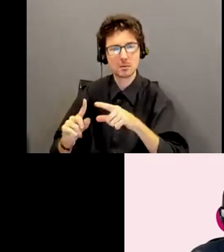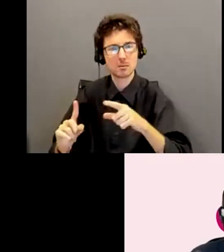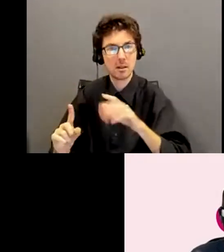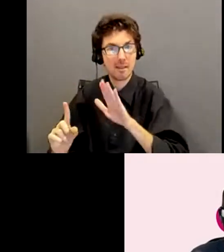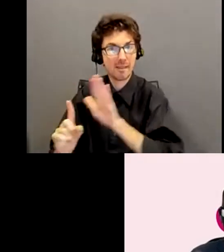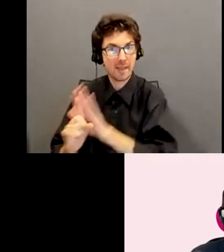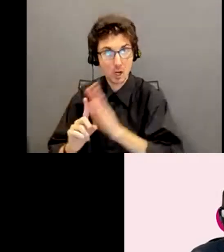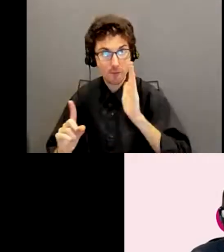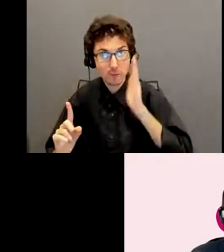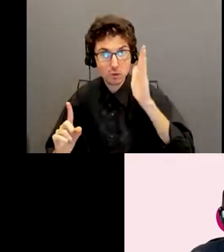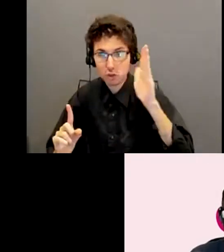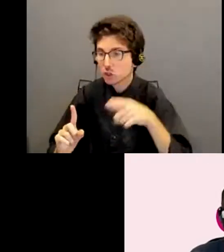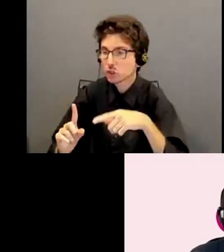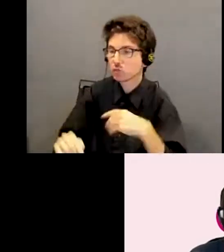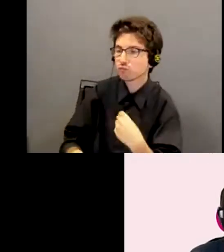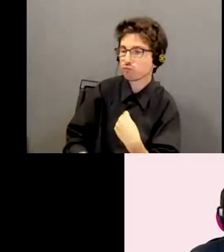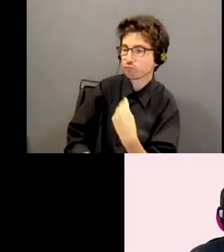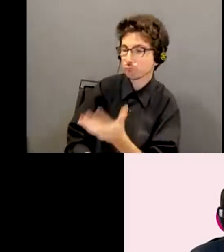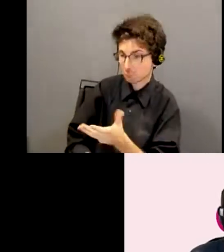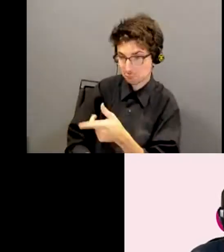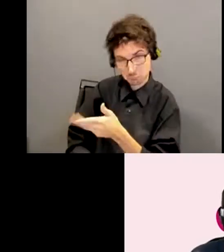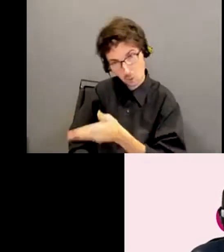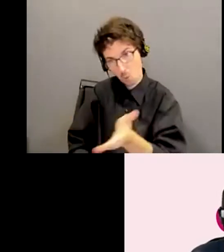We just give them the tools to do it themselves.